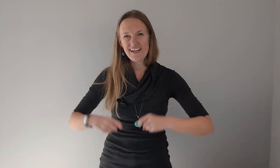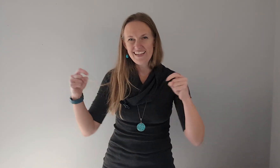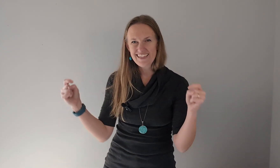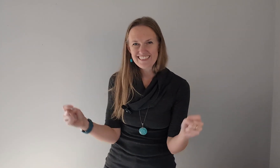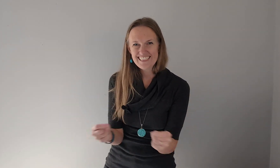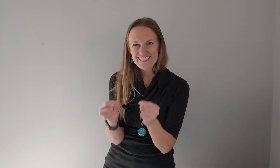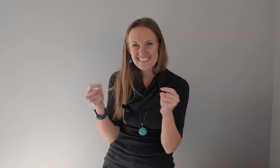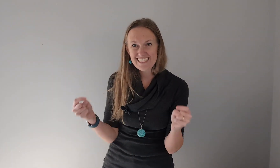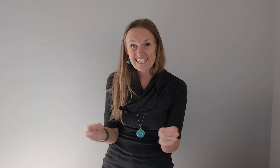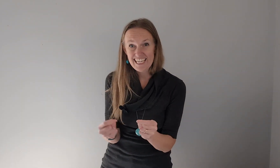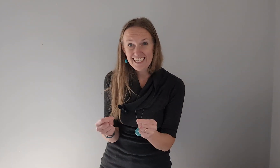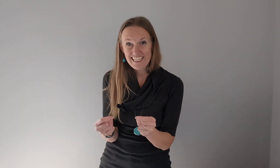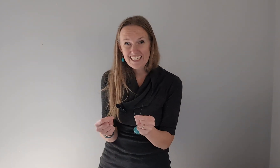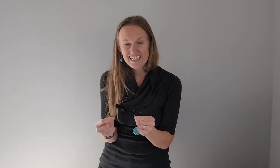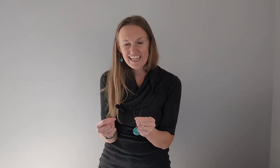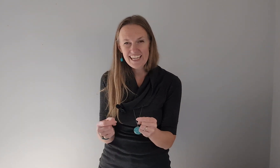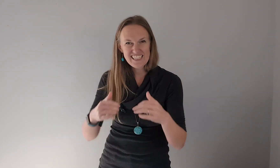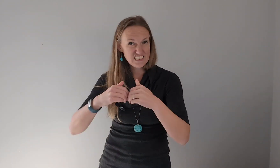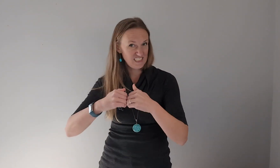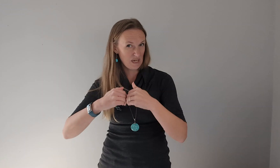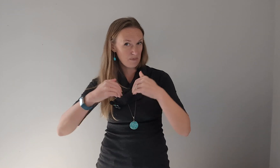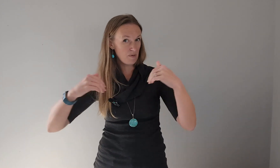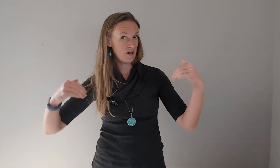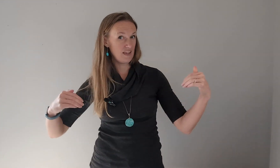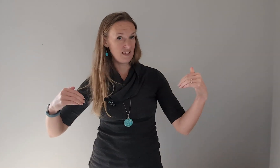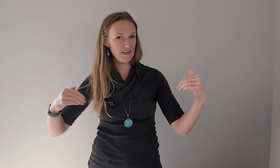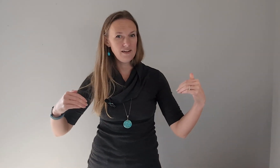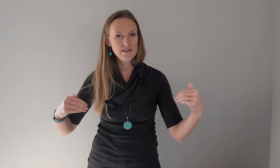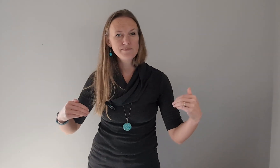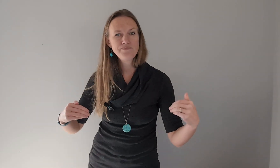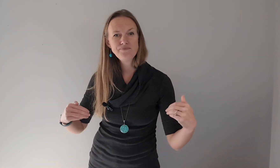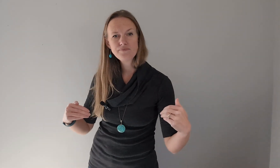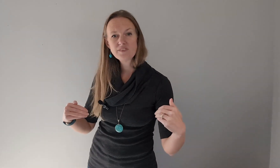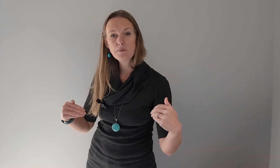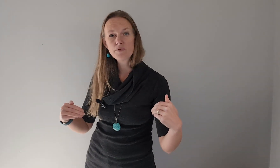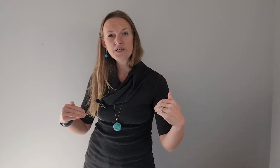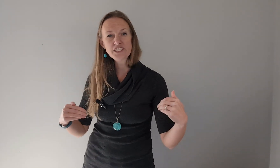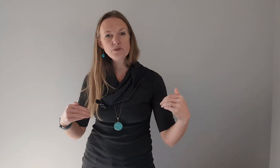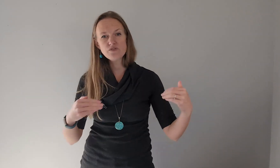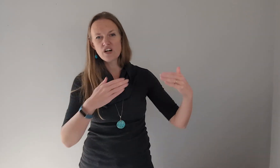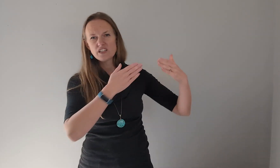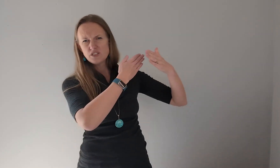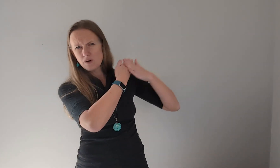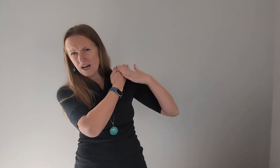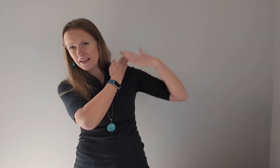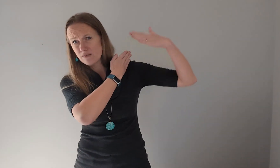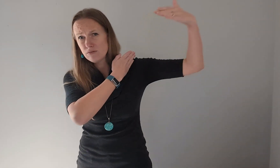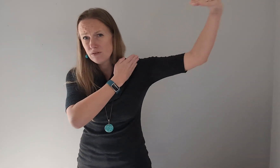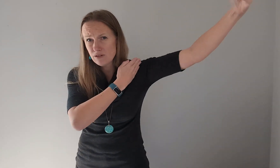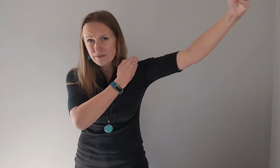separated. Sin, okay, separated. The breach was far too wide. Oh, it